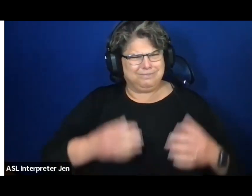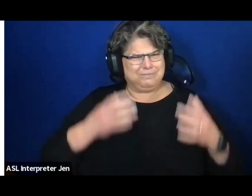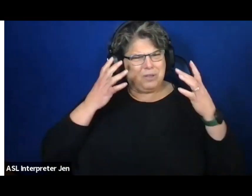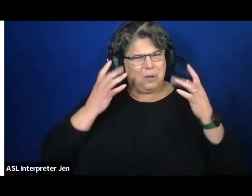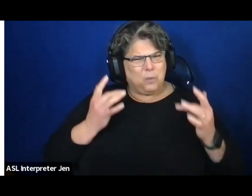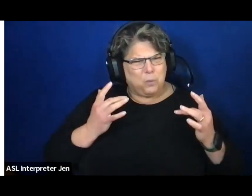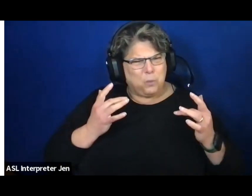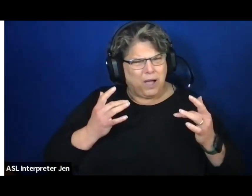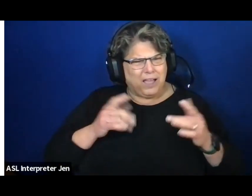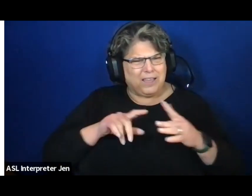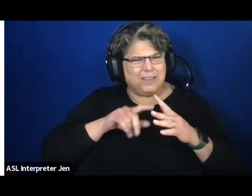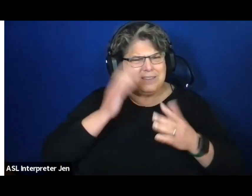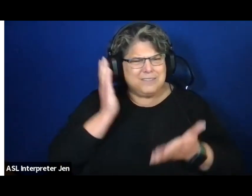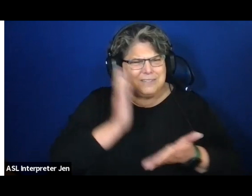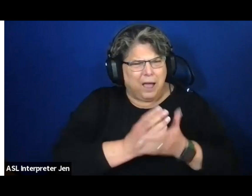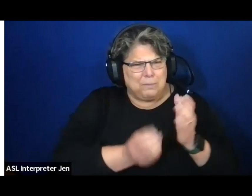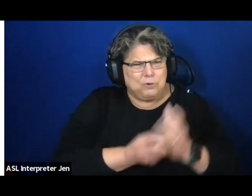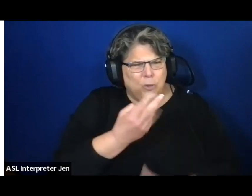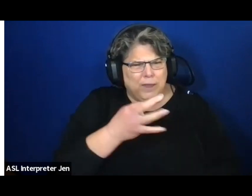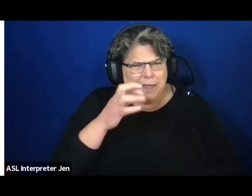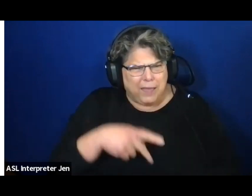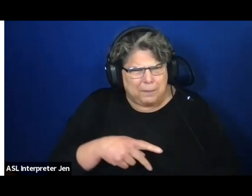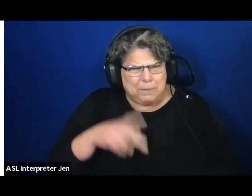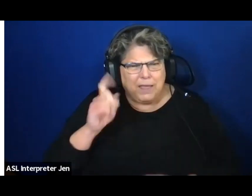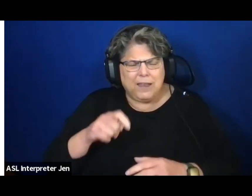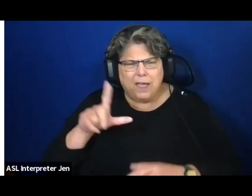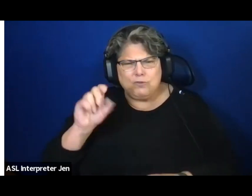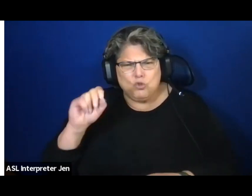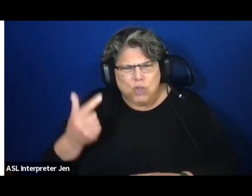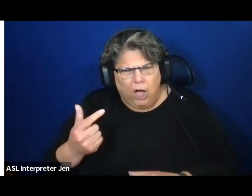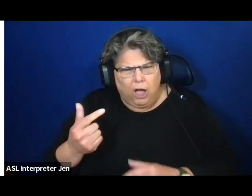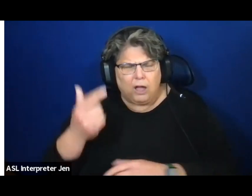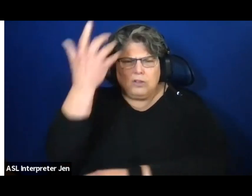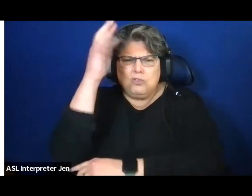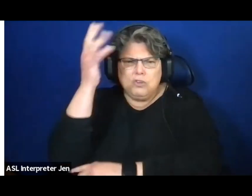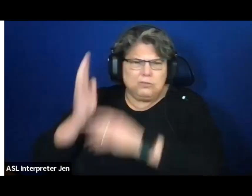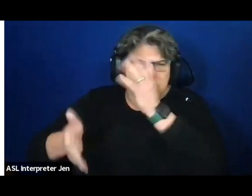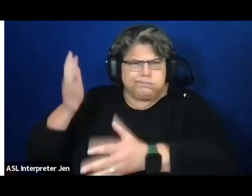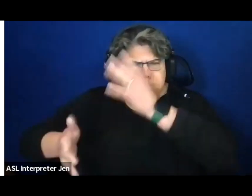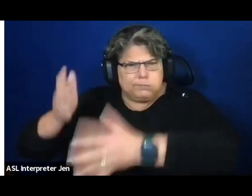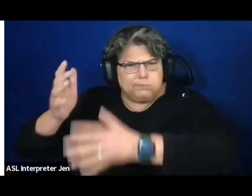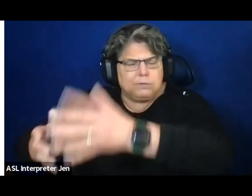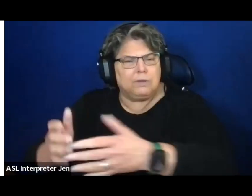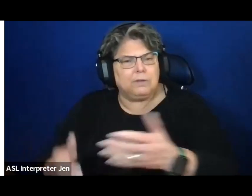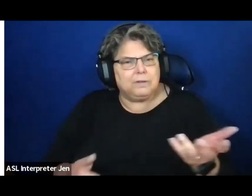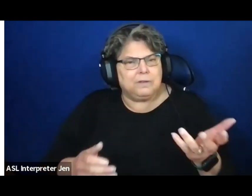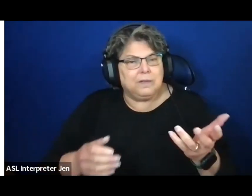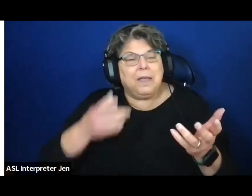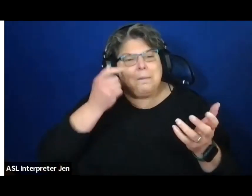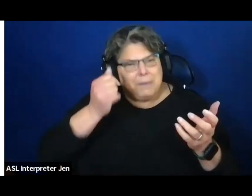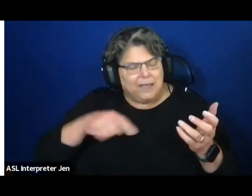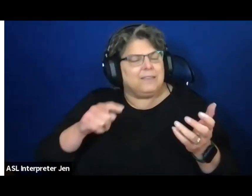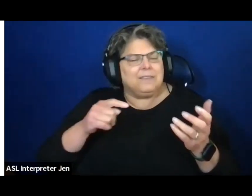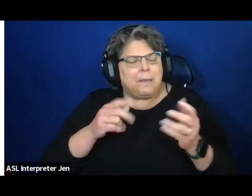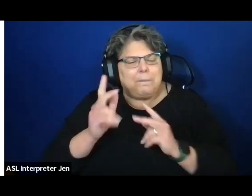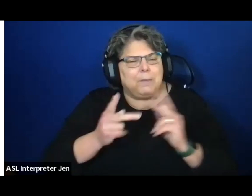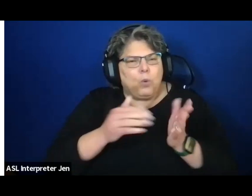cutting down, logging those trees? The things that people have gone through to reject indigenous knowledge blows my